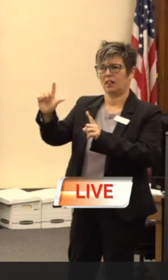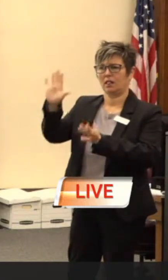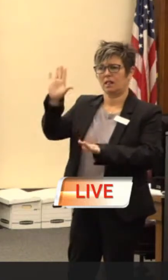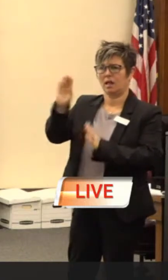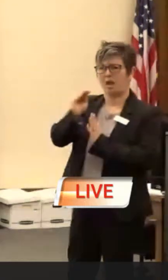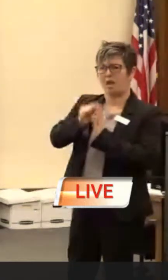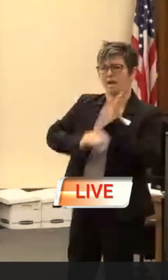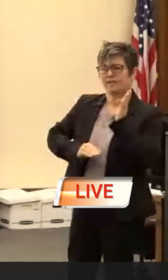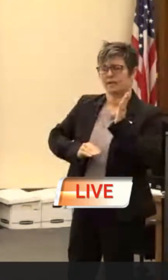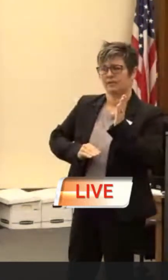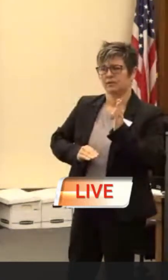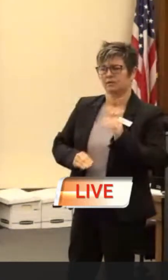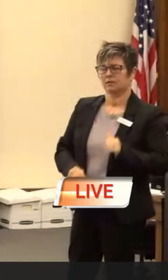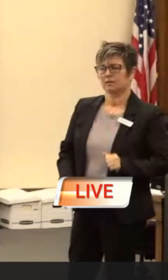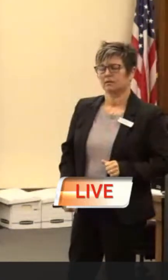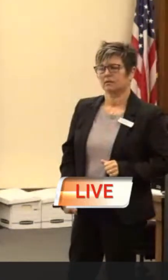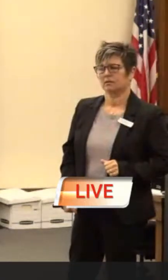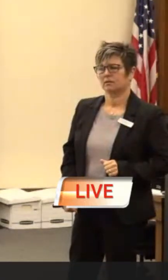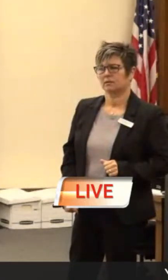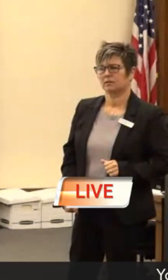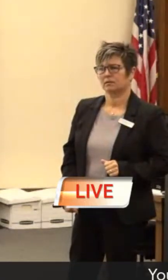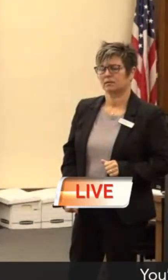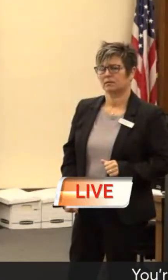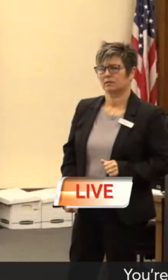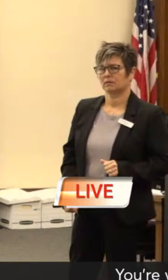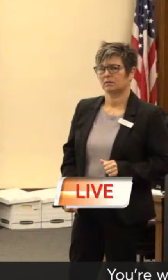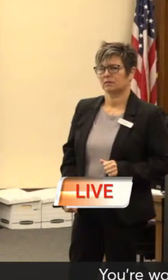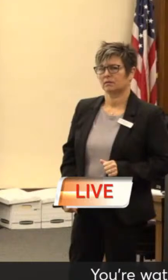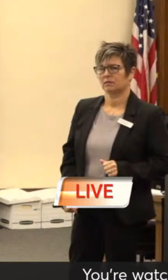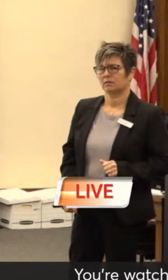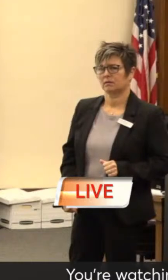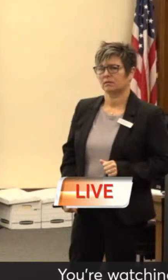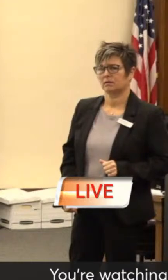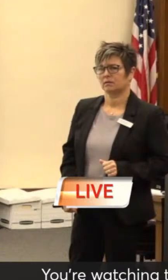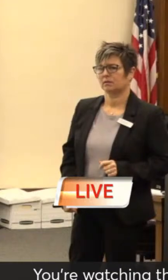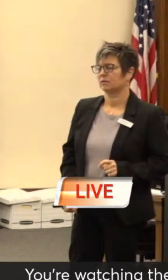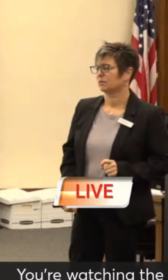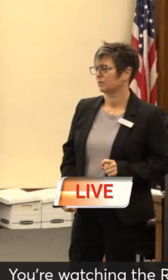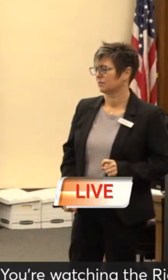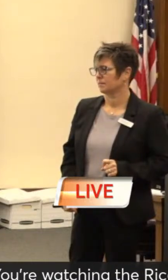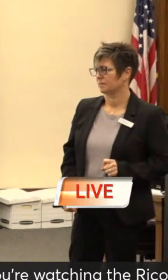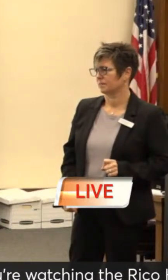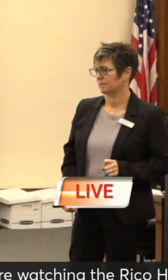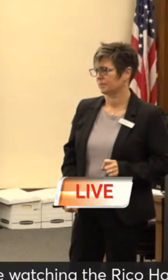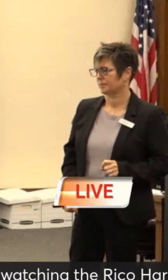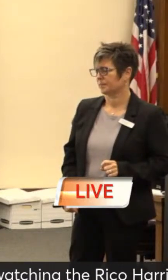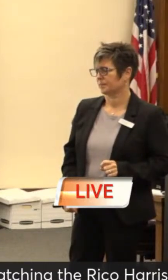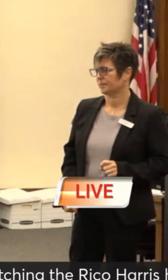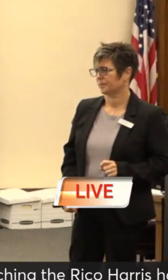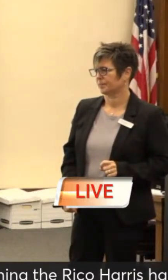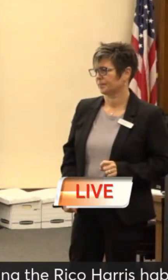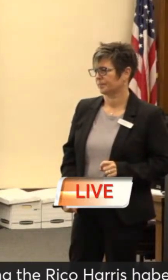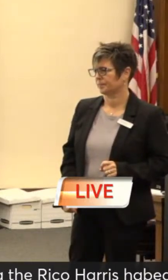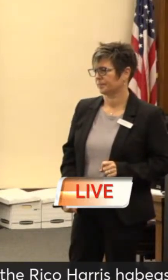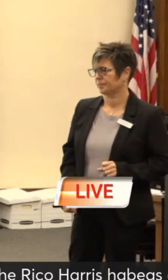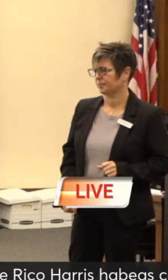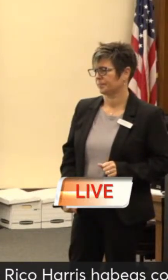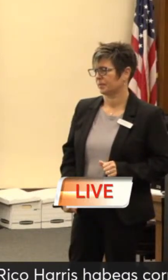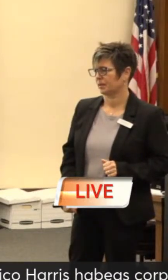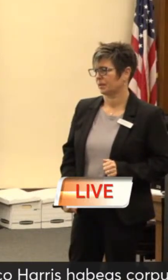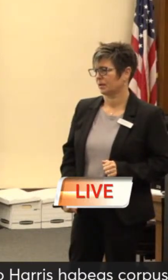affidavit and his